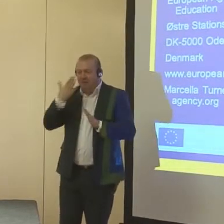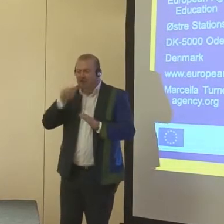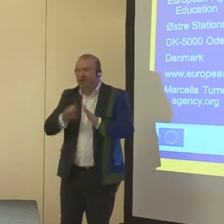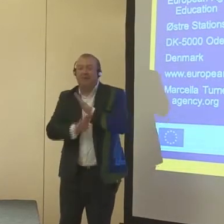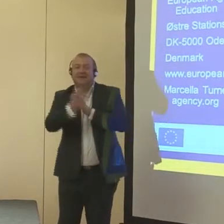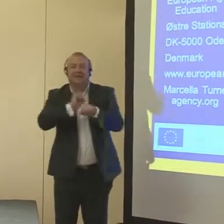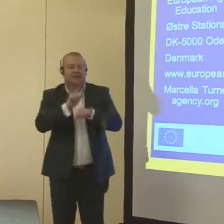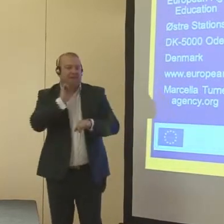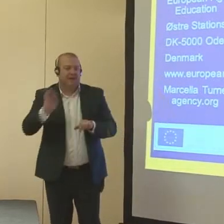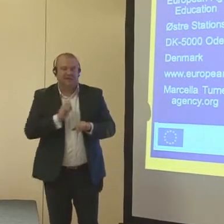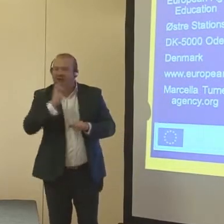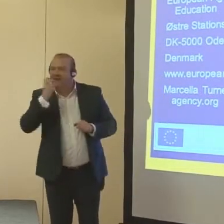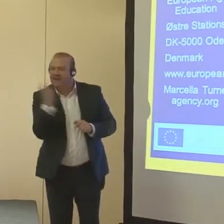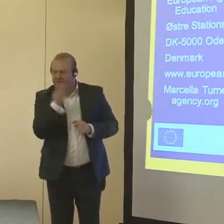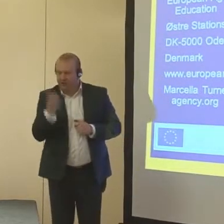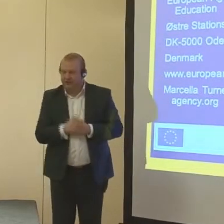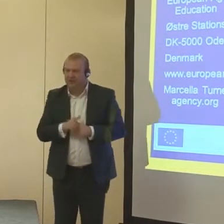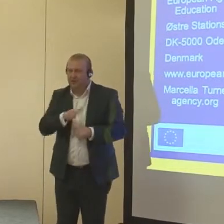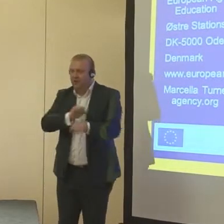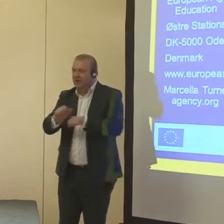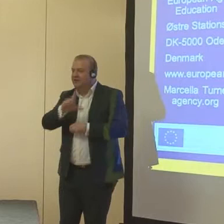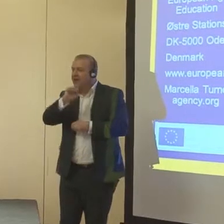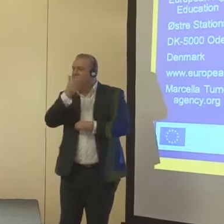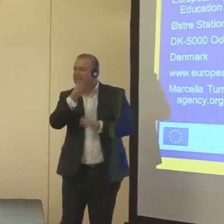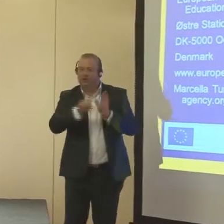I've just included the link to our website, which is